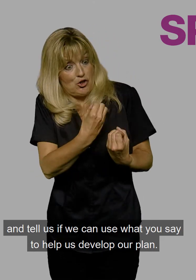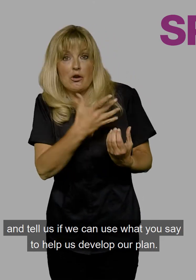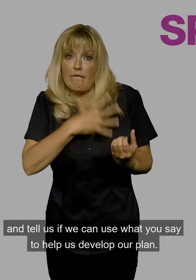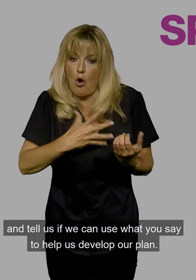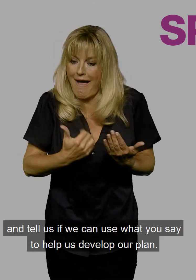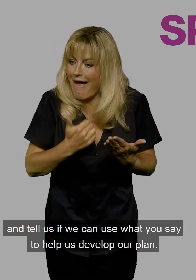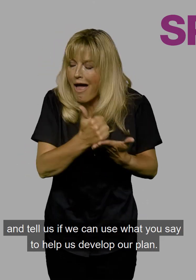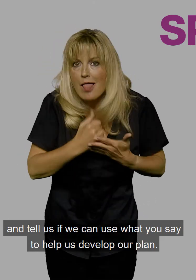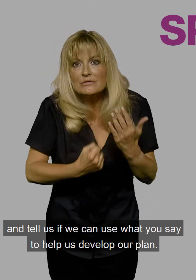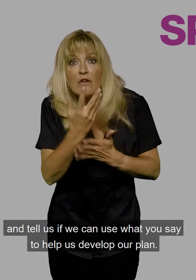plan.